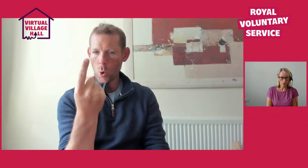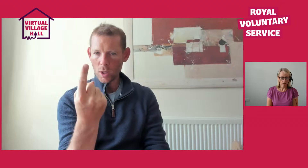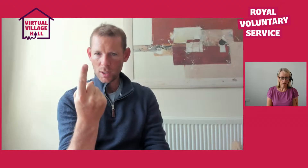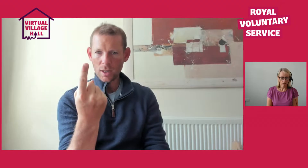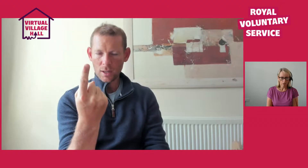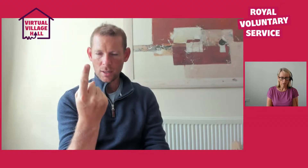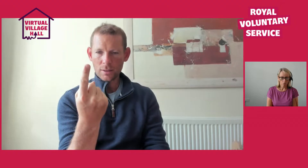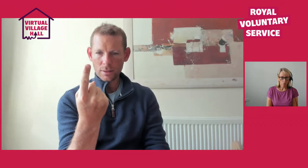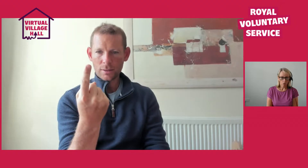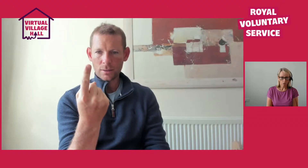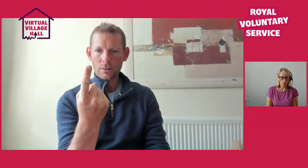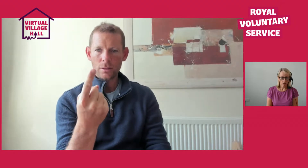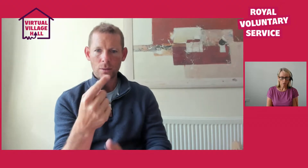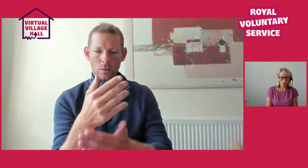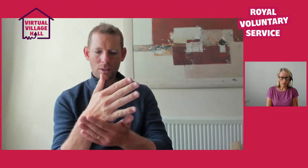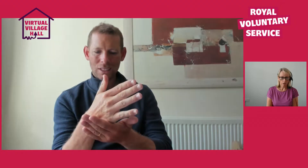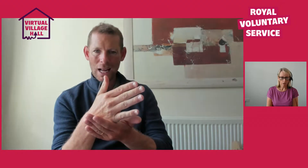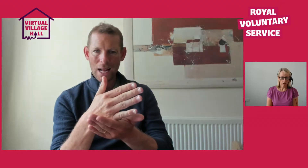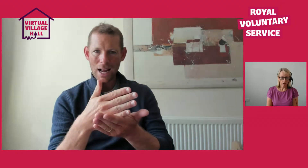o'clock,